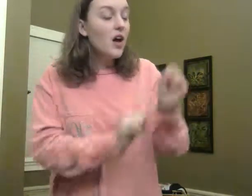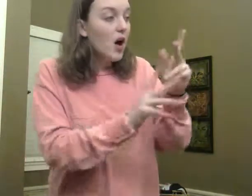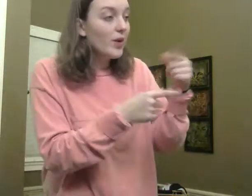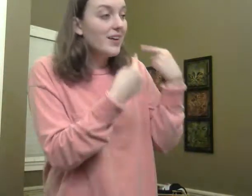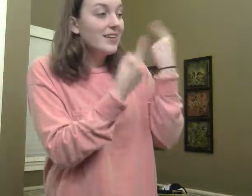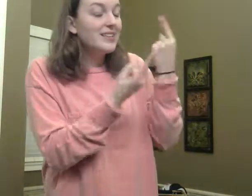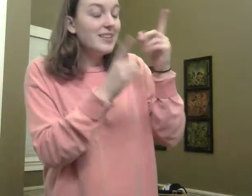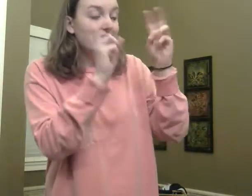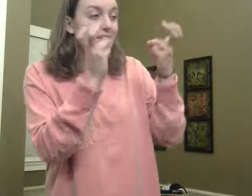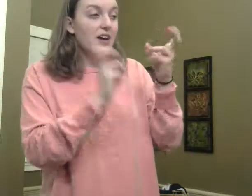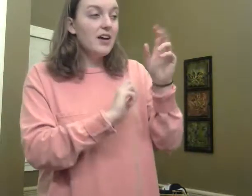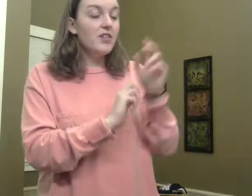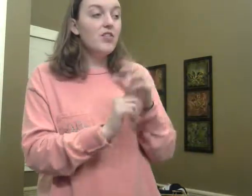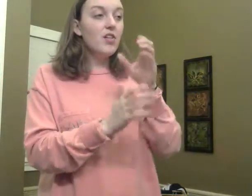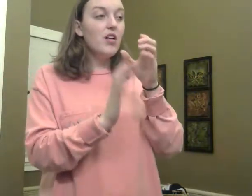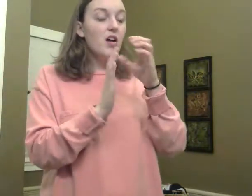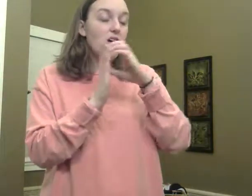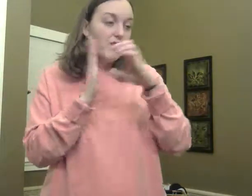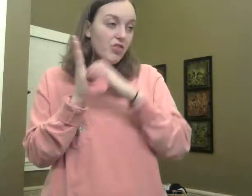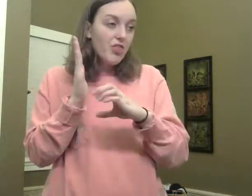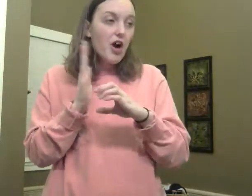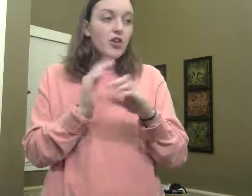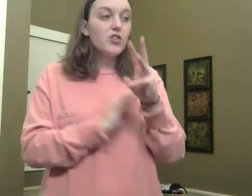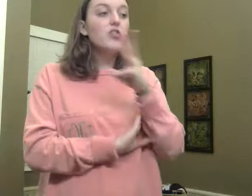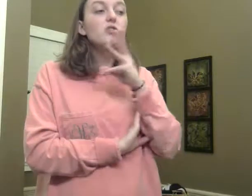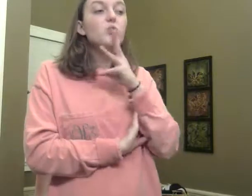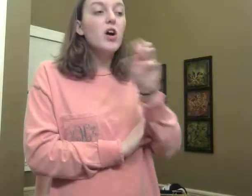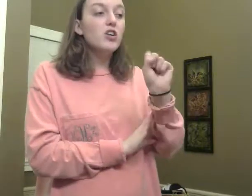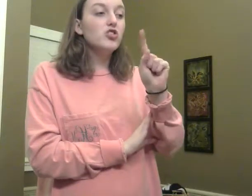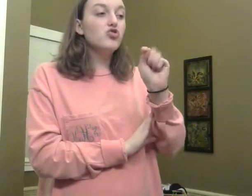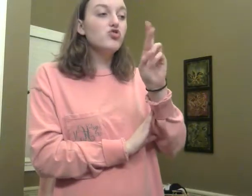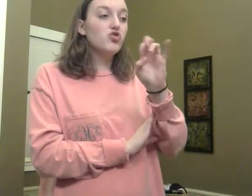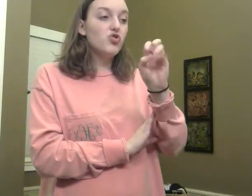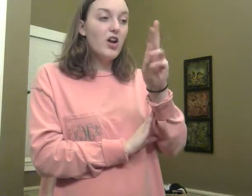is Water Striders, would you find a water strider on land?